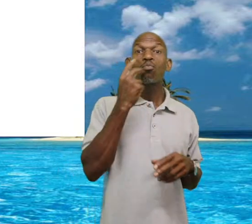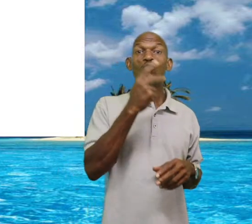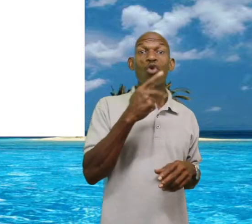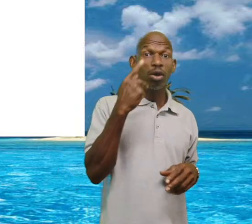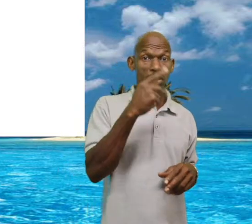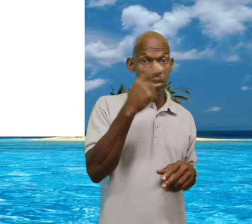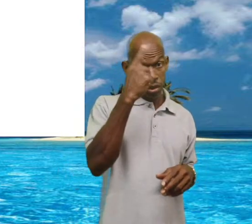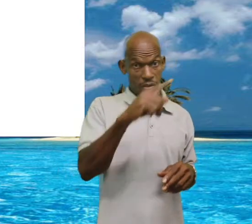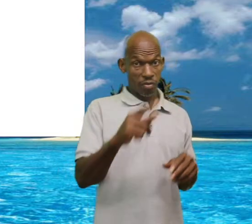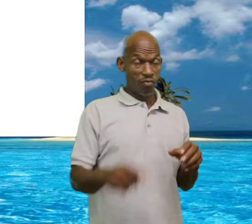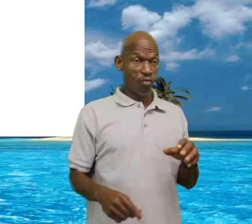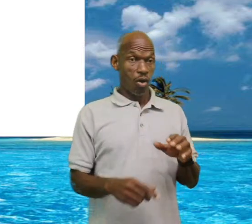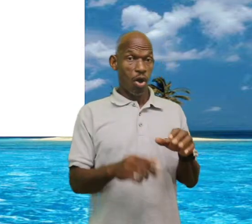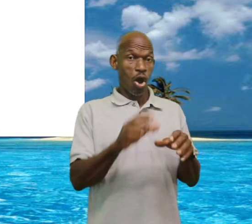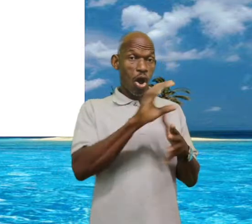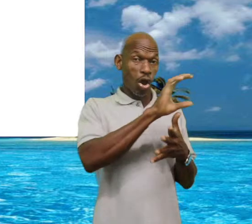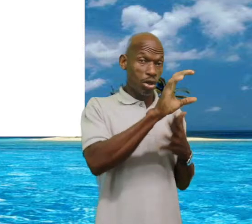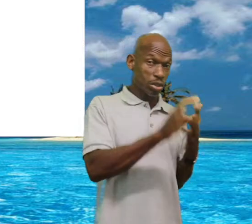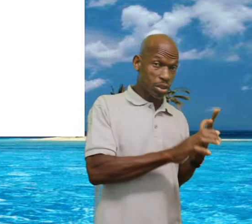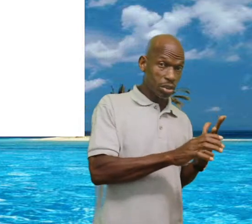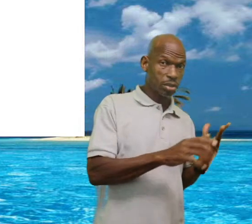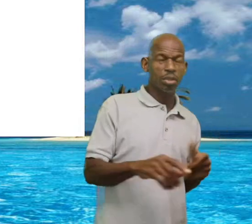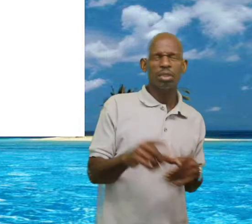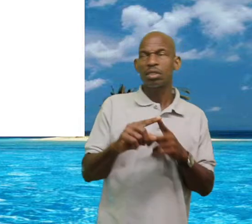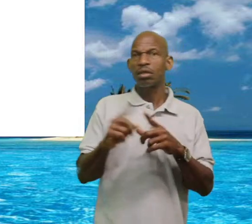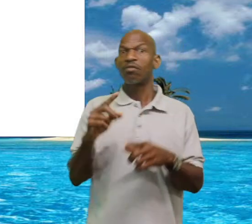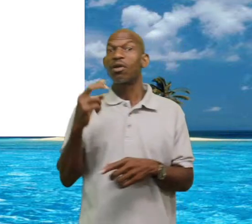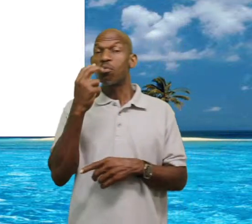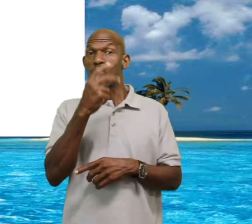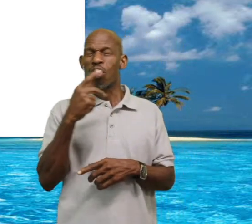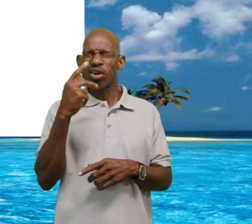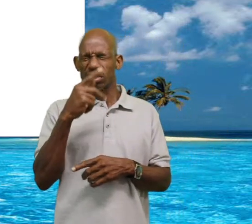sounds. Okay, and if the word